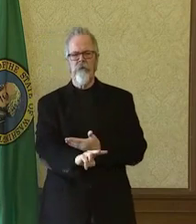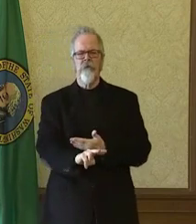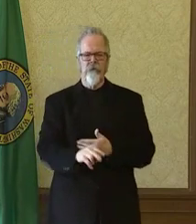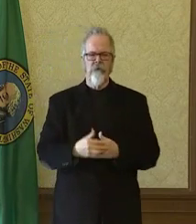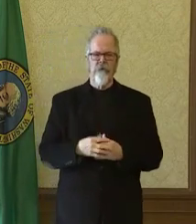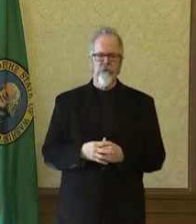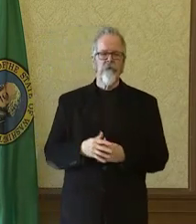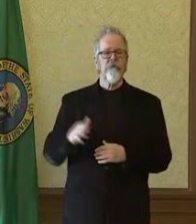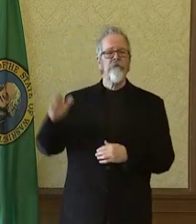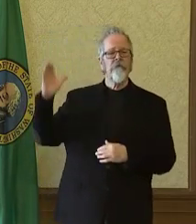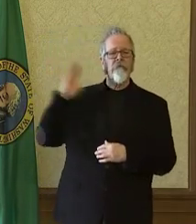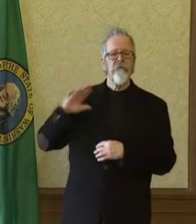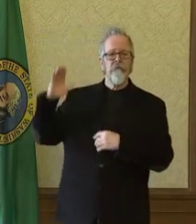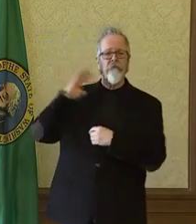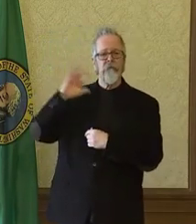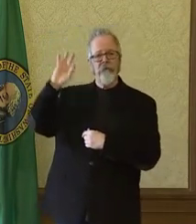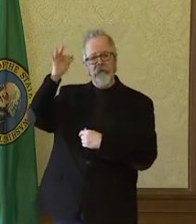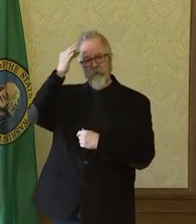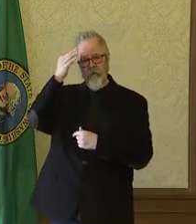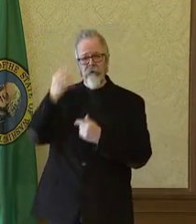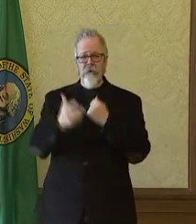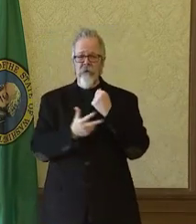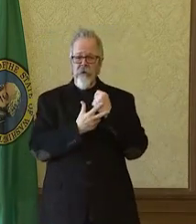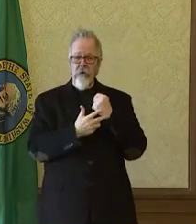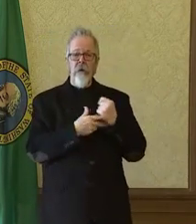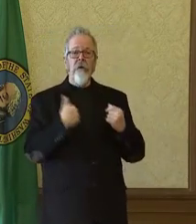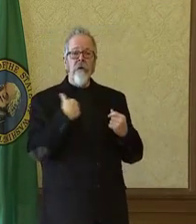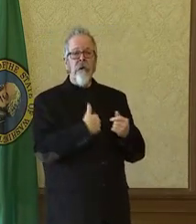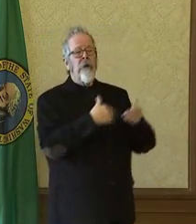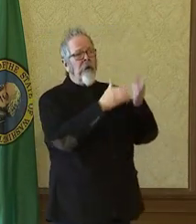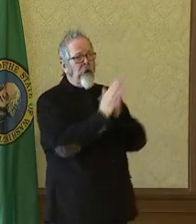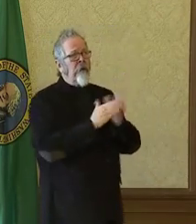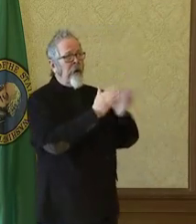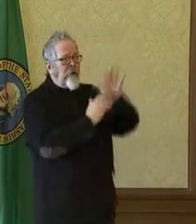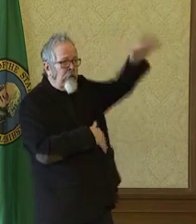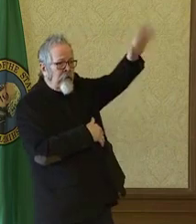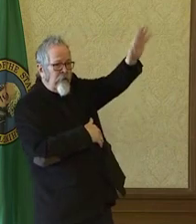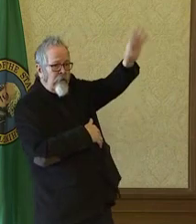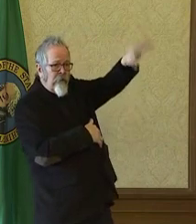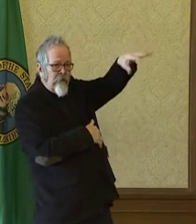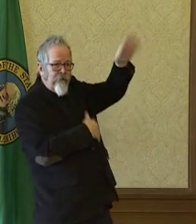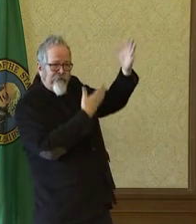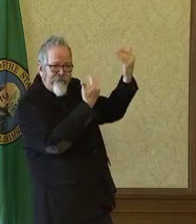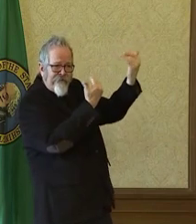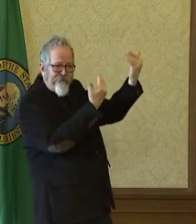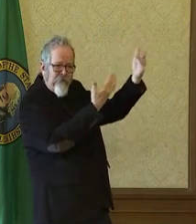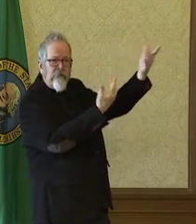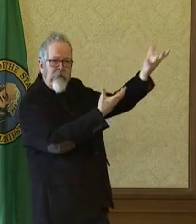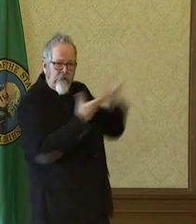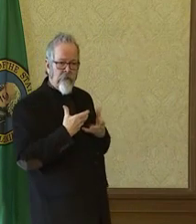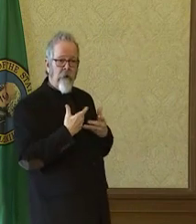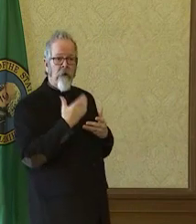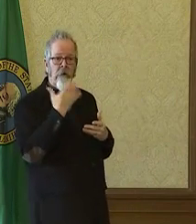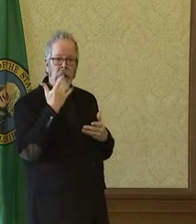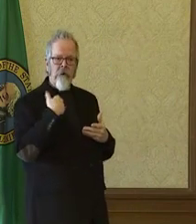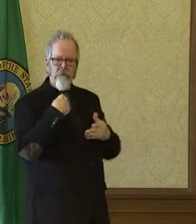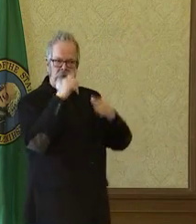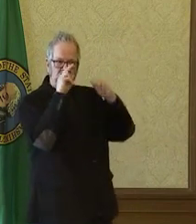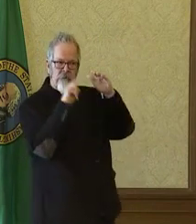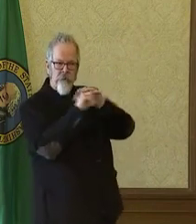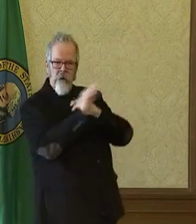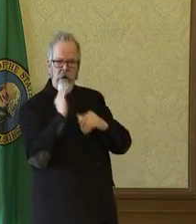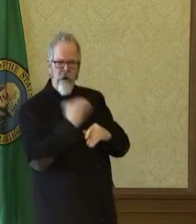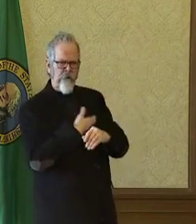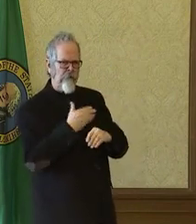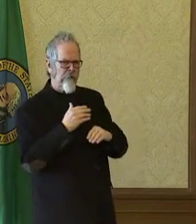rapid increase in the number of people that were in critical care that needed ventilators. Fortunately, because what people are doing in